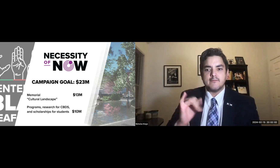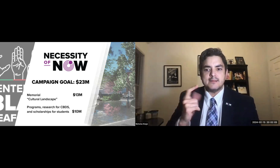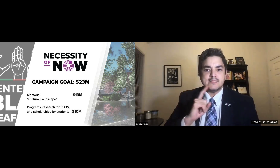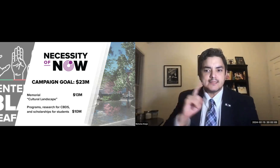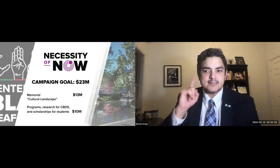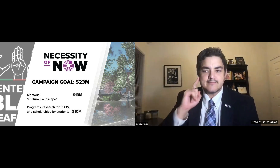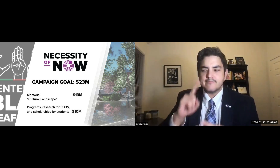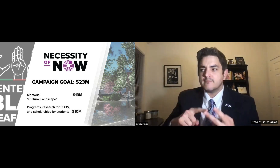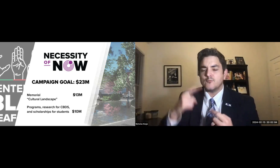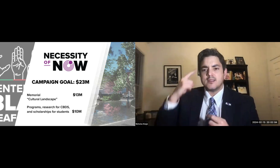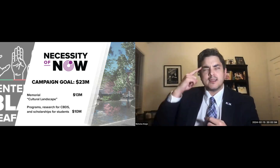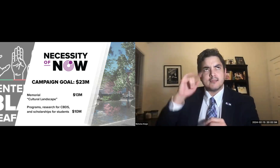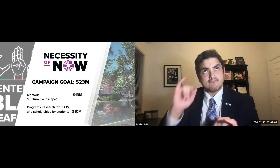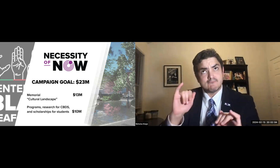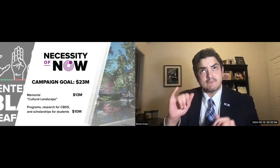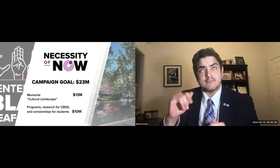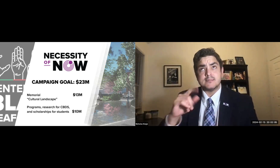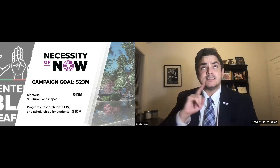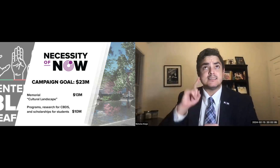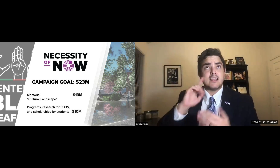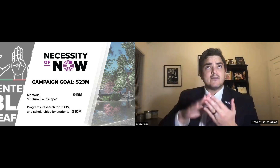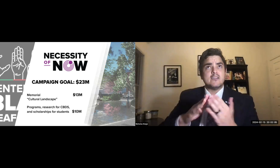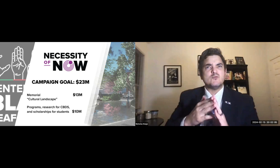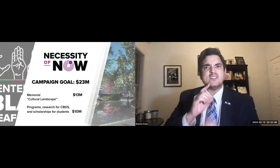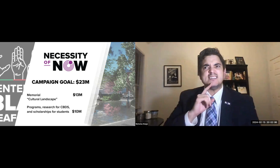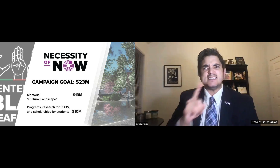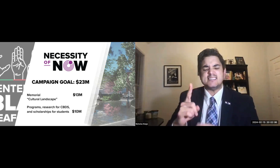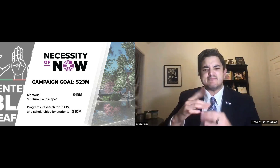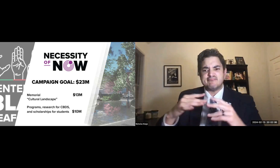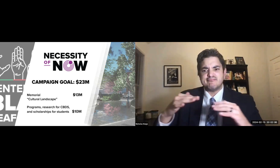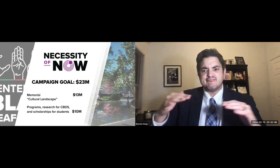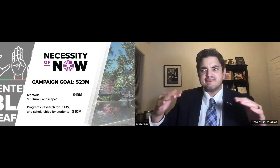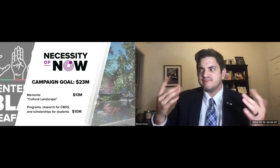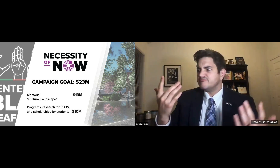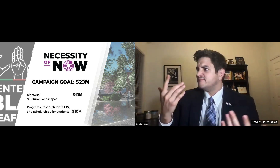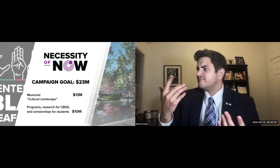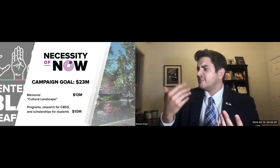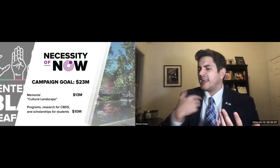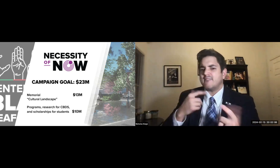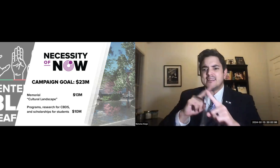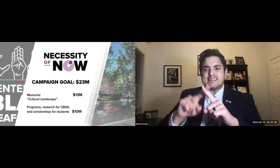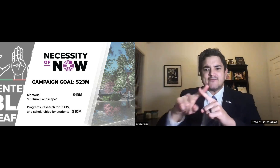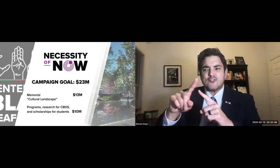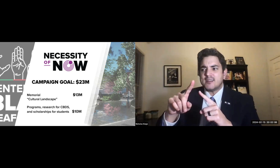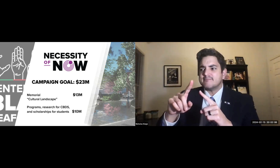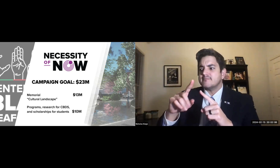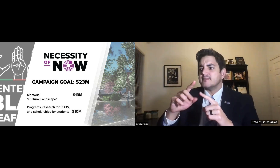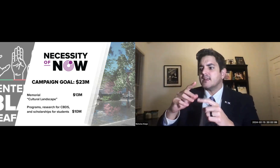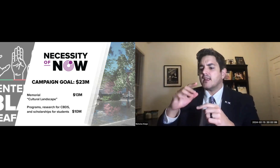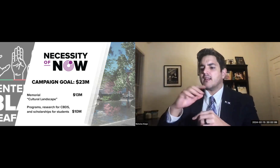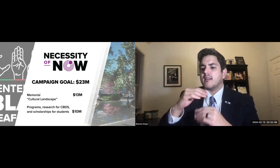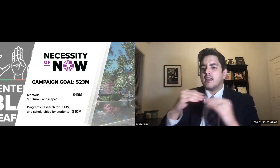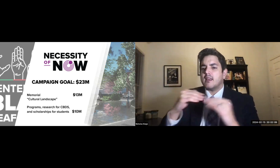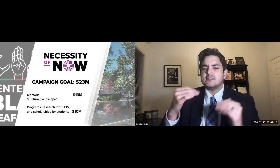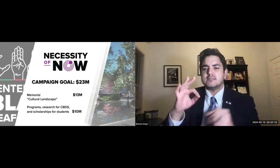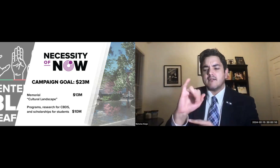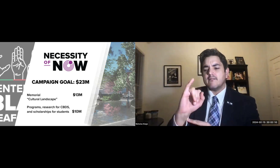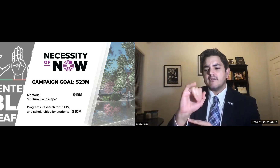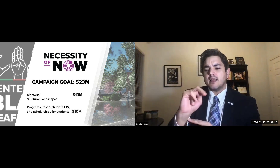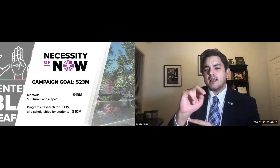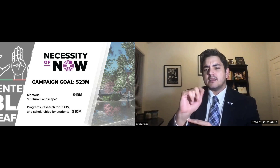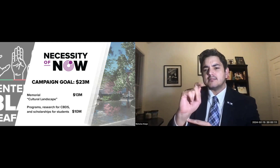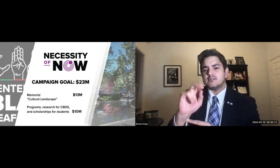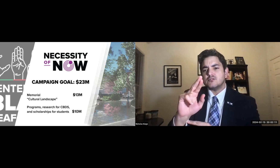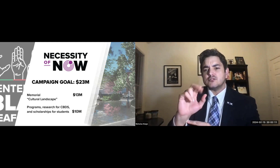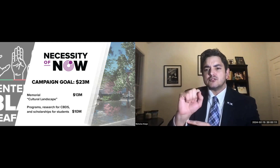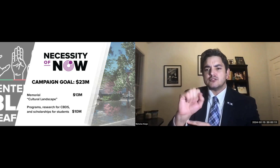really think about different ways of being deaf, to think about the fact that the deaf community is diverse,